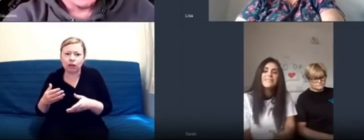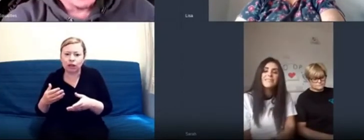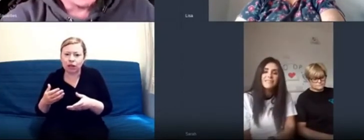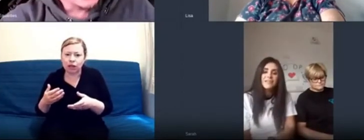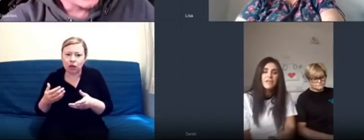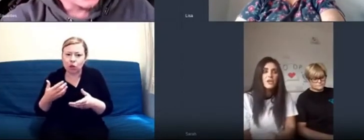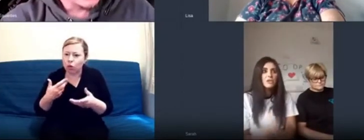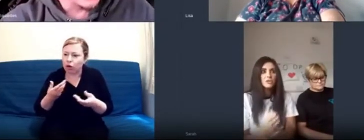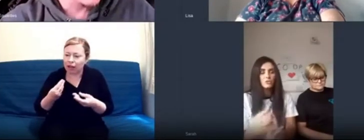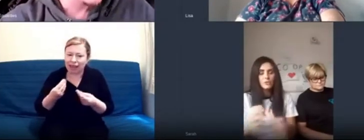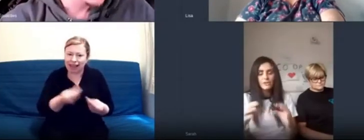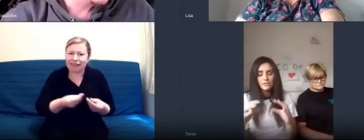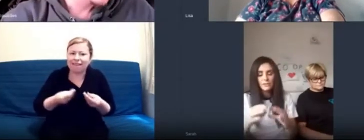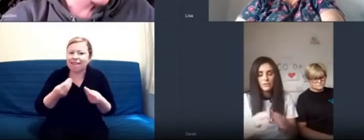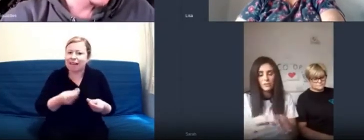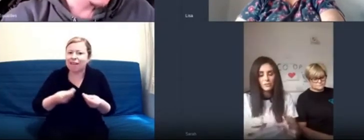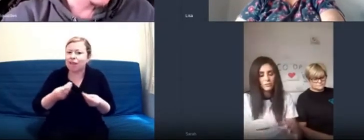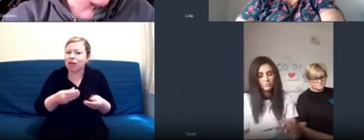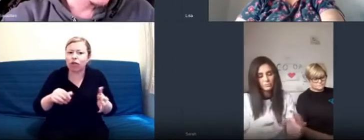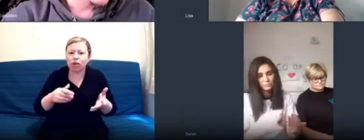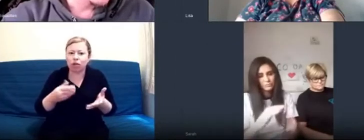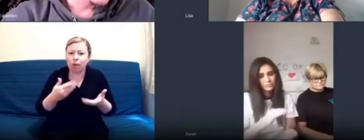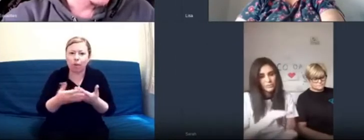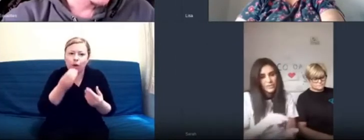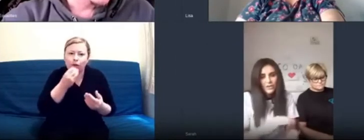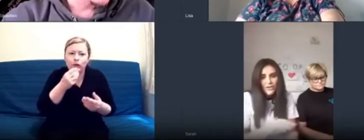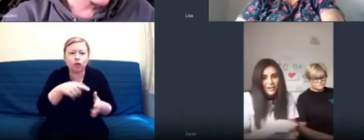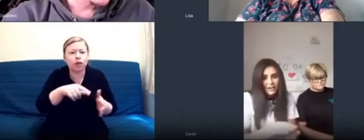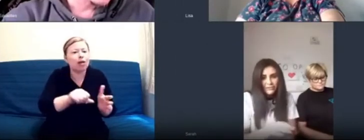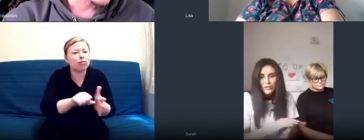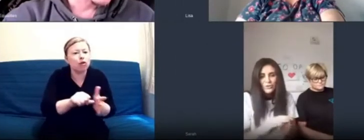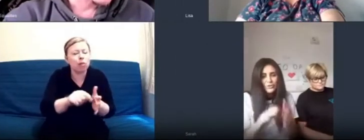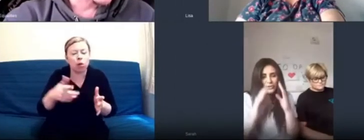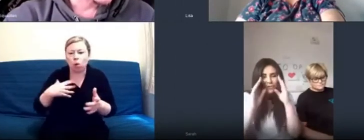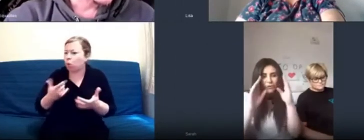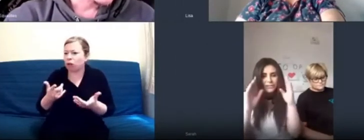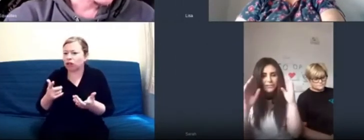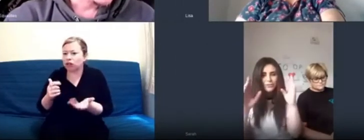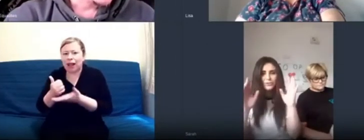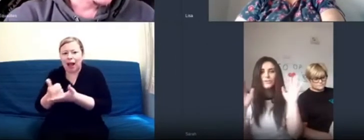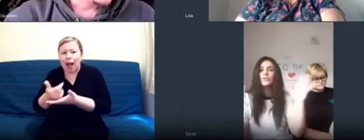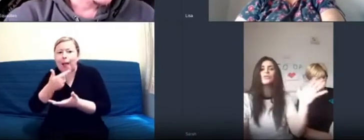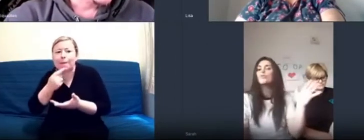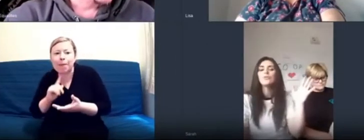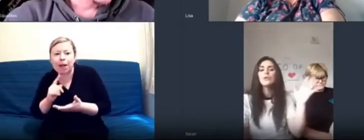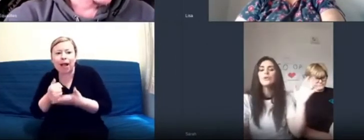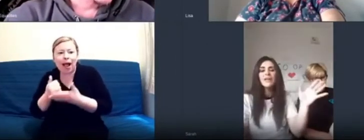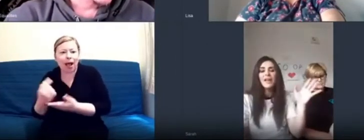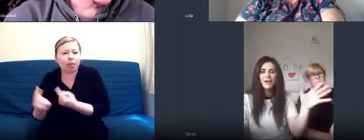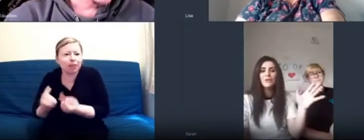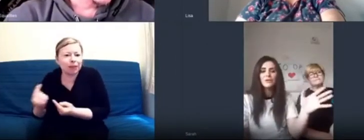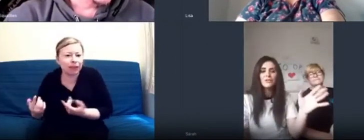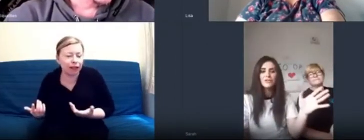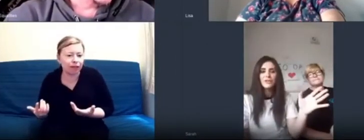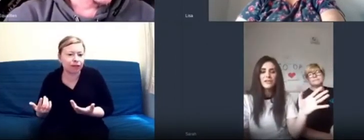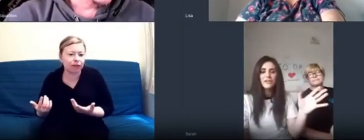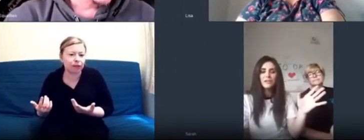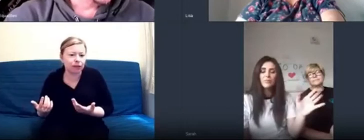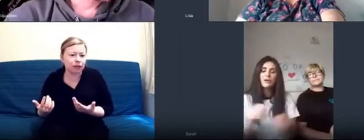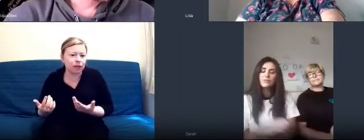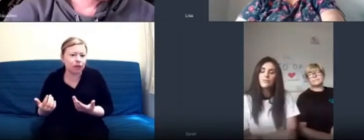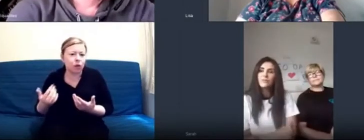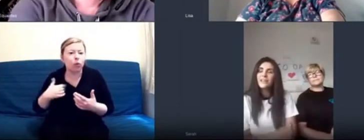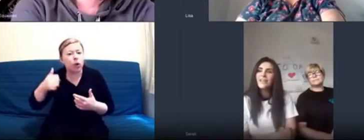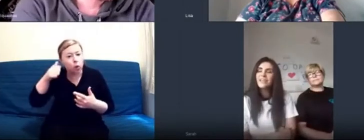want to rehabilitate it. So mm-hmm. we're in the slow, we're down here, we know where we want to go, we know how we're going to do